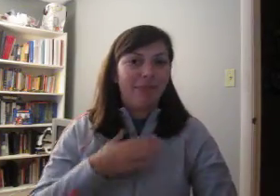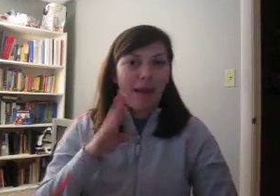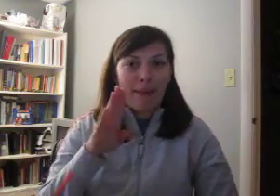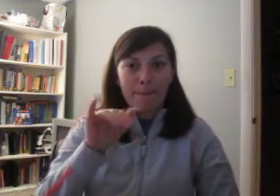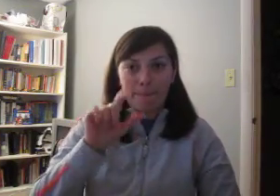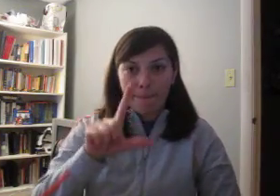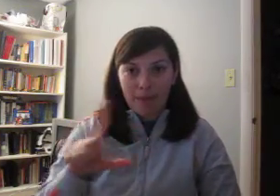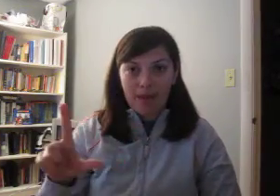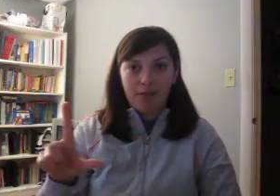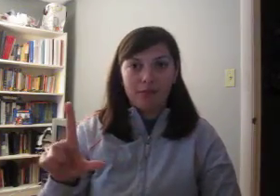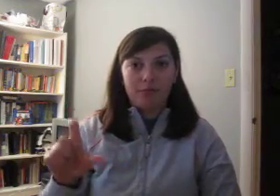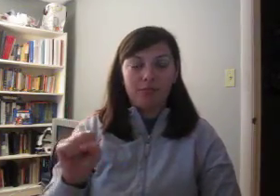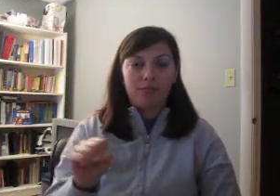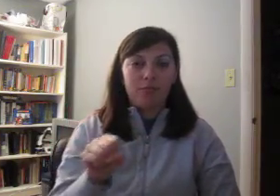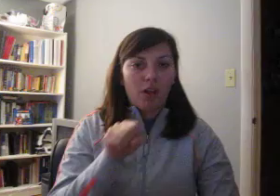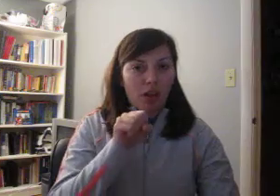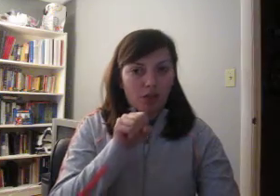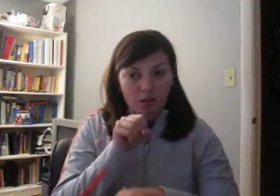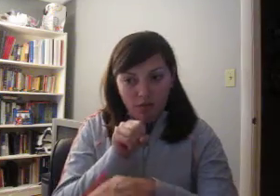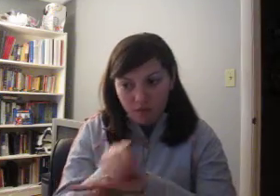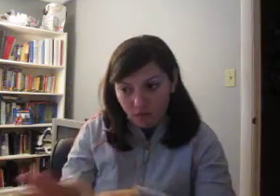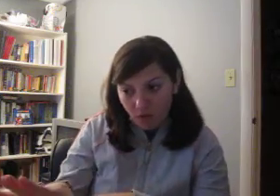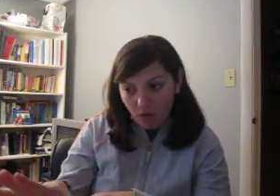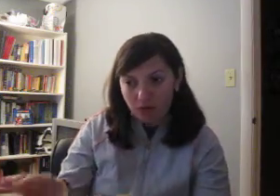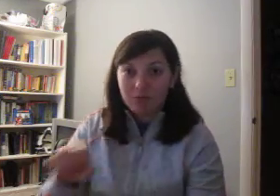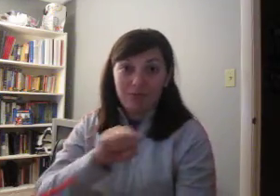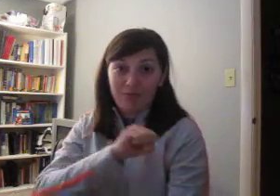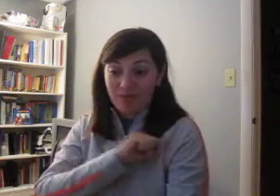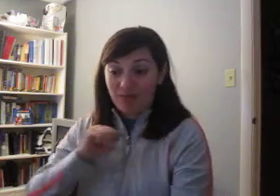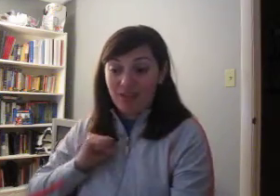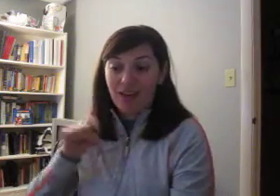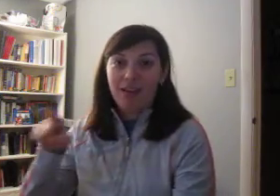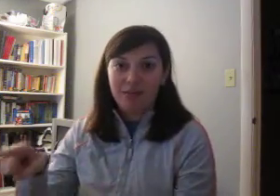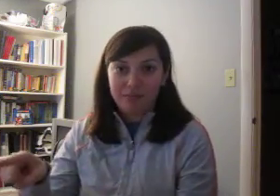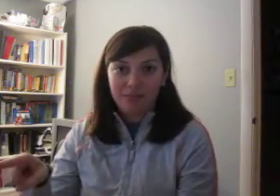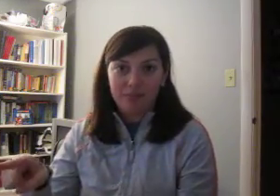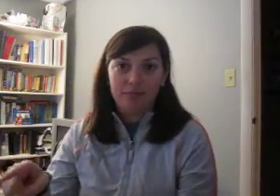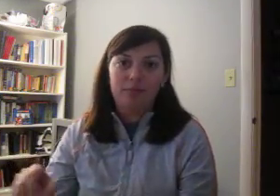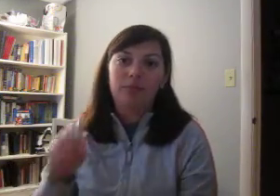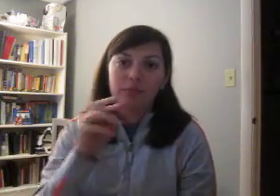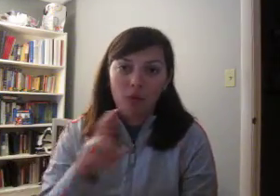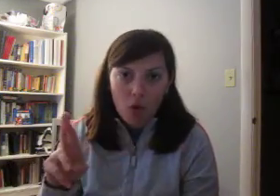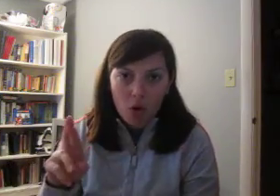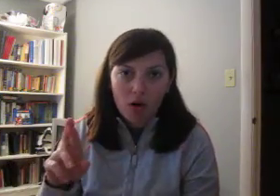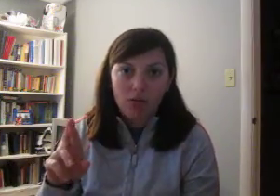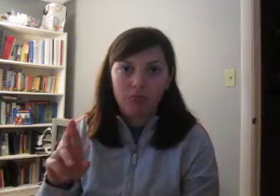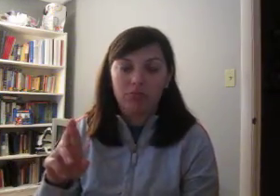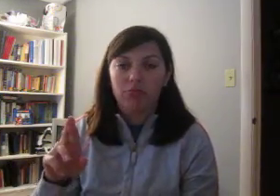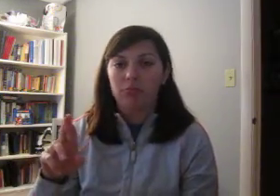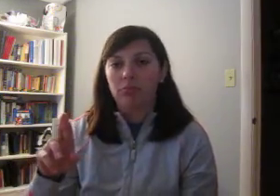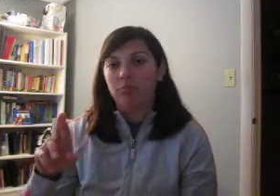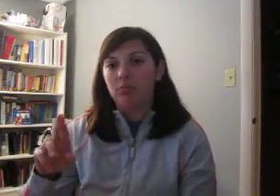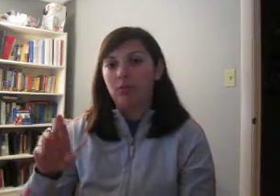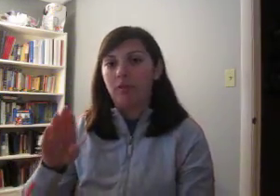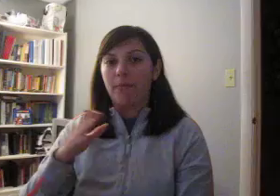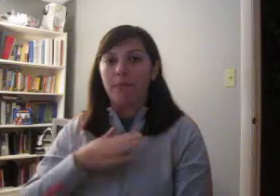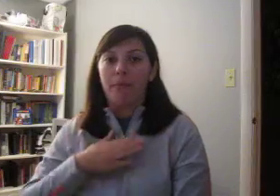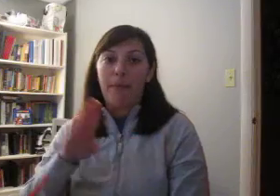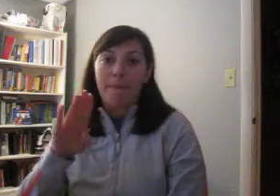Senate, or if it started at Senate, it would get sent to House of Representatives. So both sectors